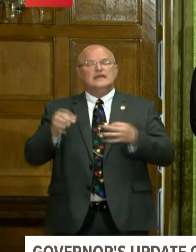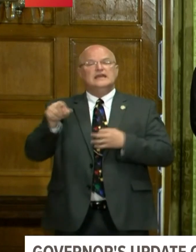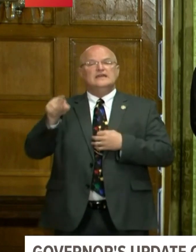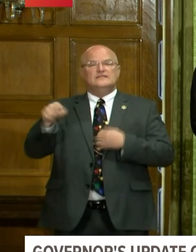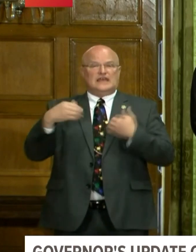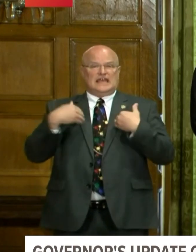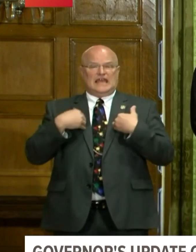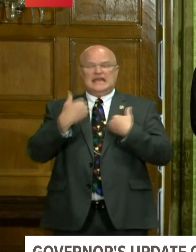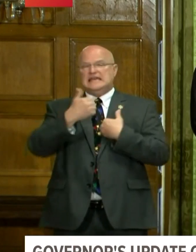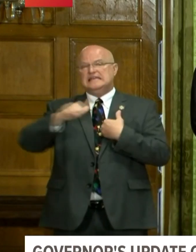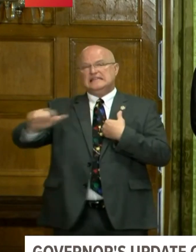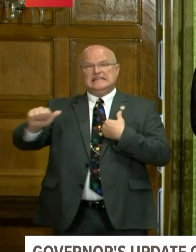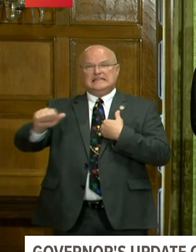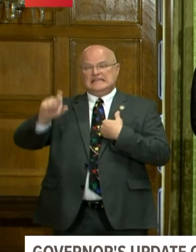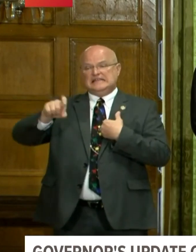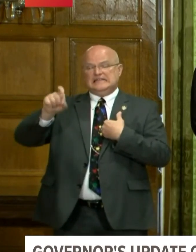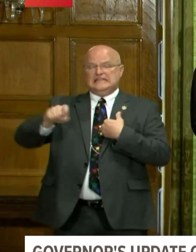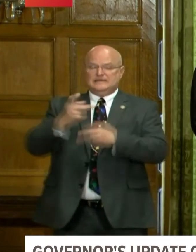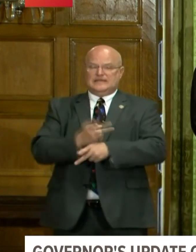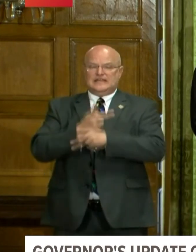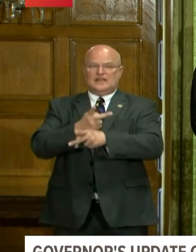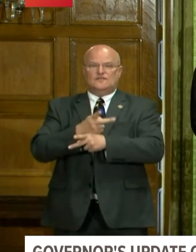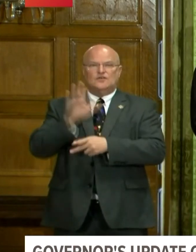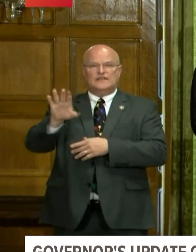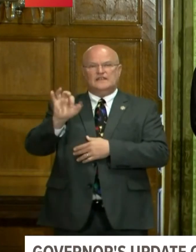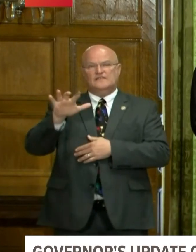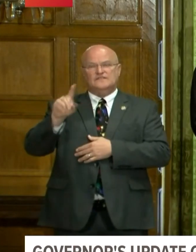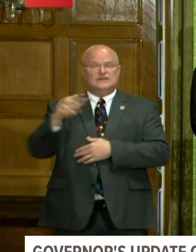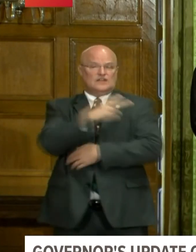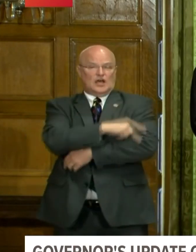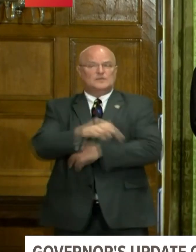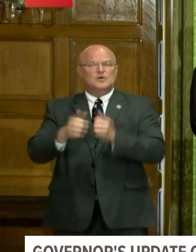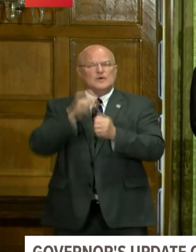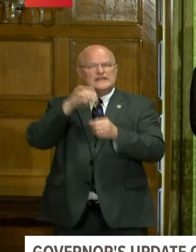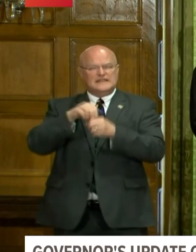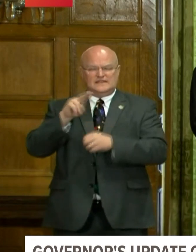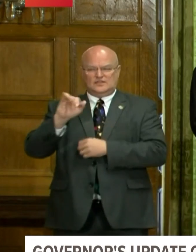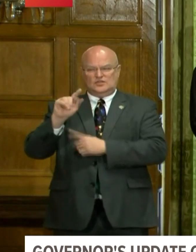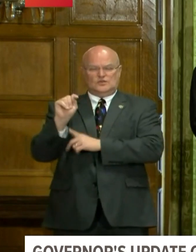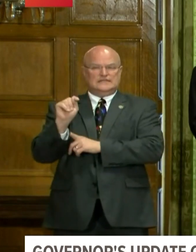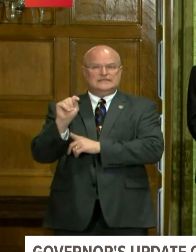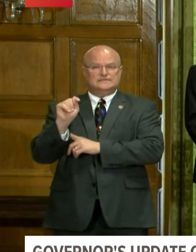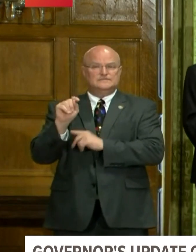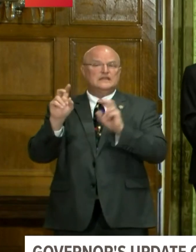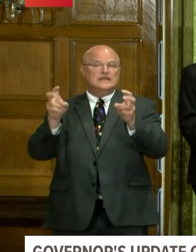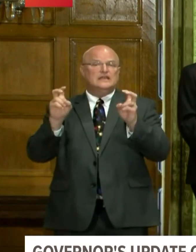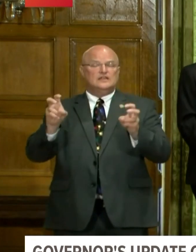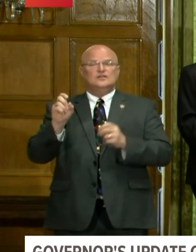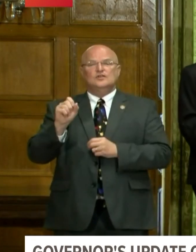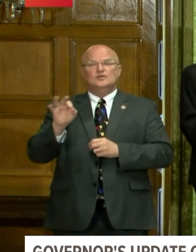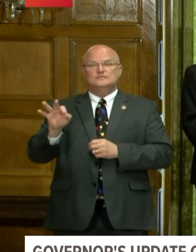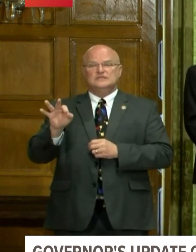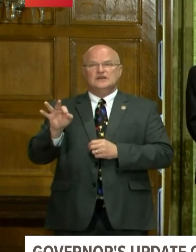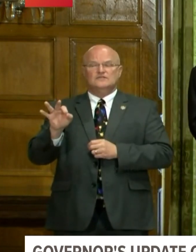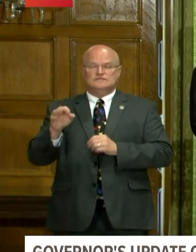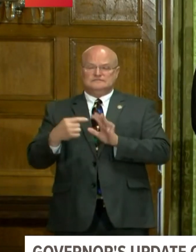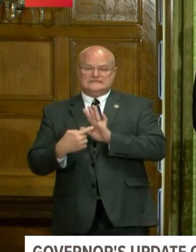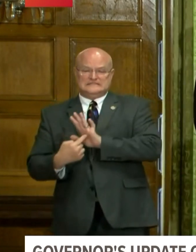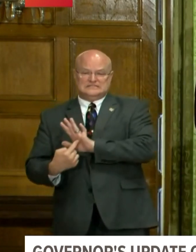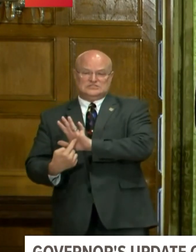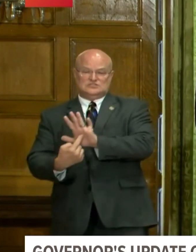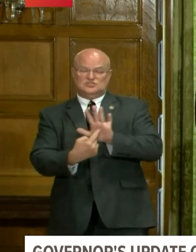they had any that needed to be cared for in their field hospital within the unit. In terms of